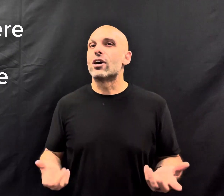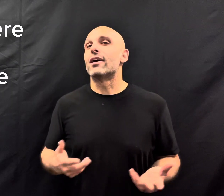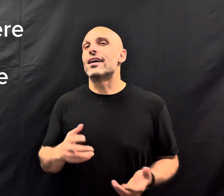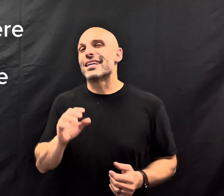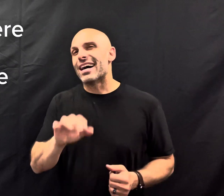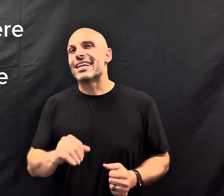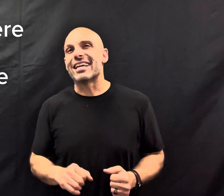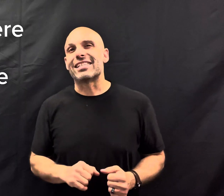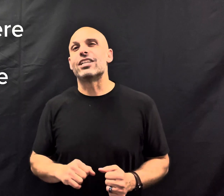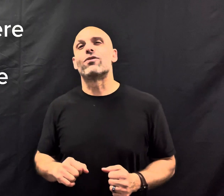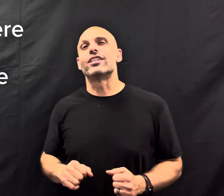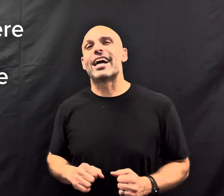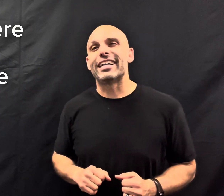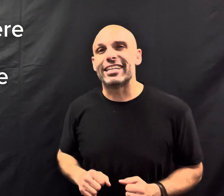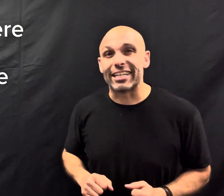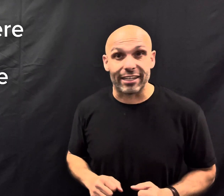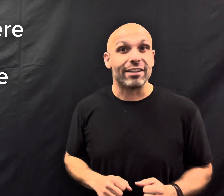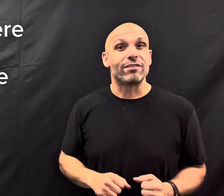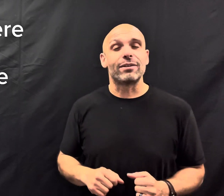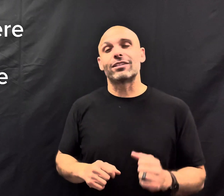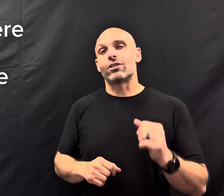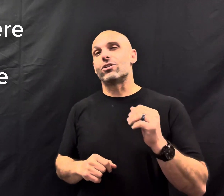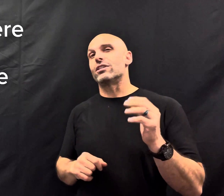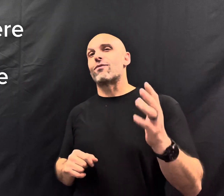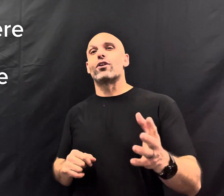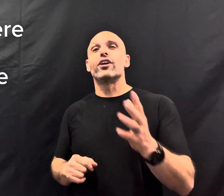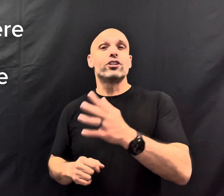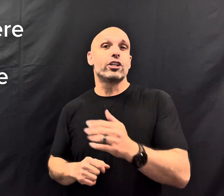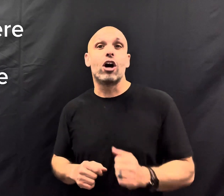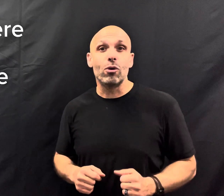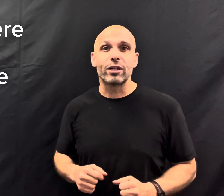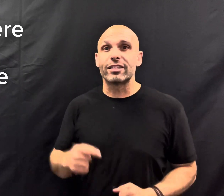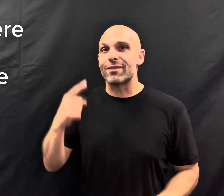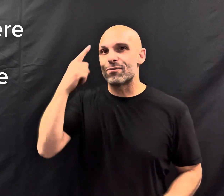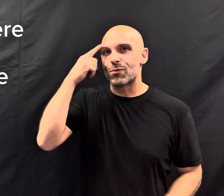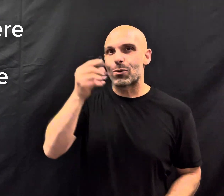So yes, it's for dining in. If somebody asks you, is it for here to go? We're gonna say,